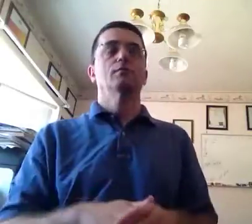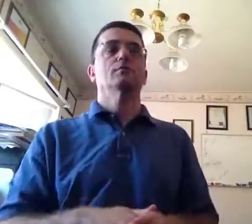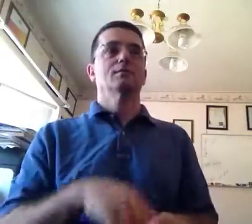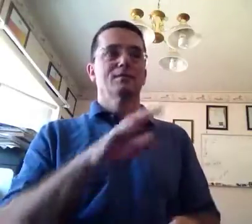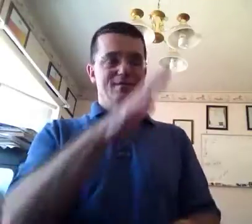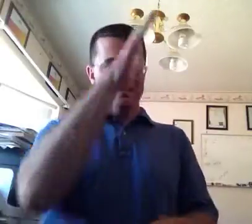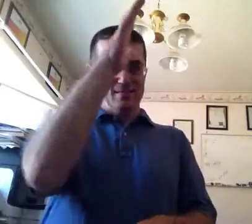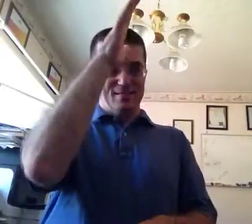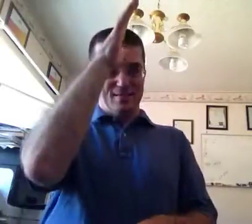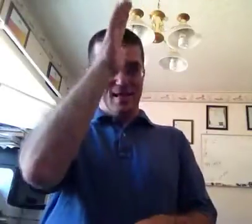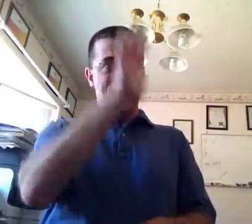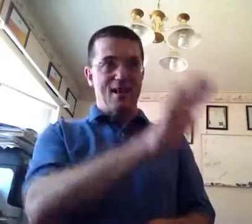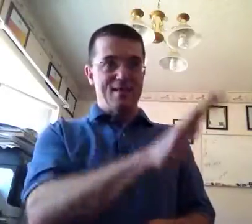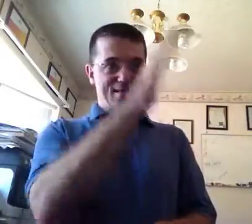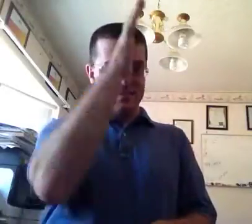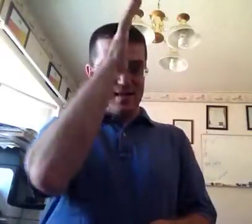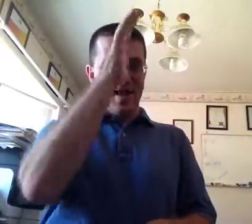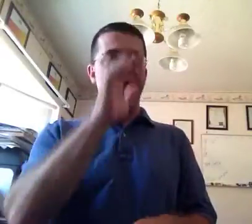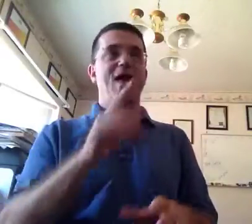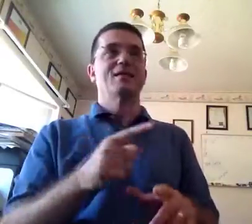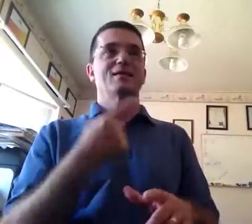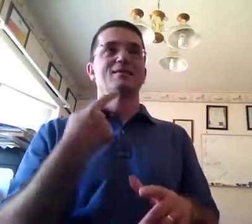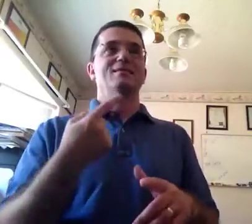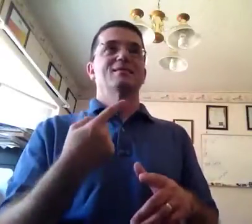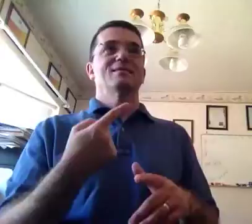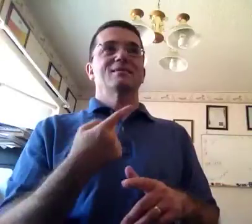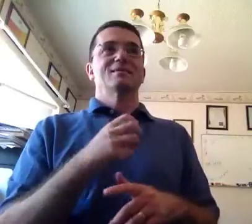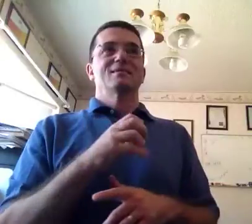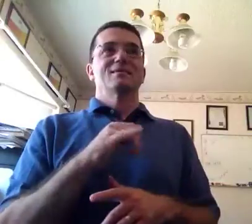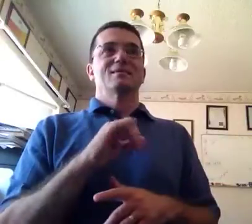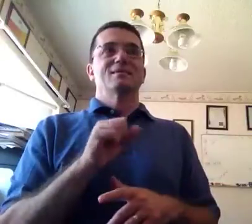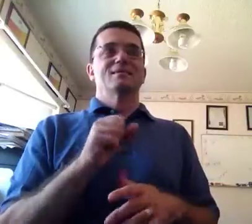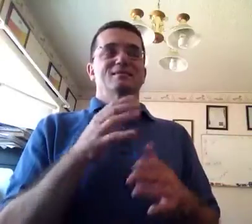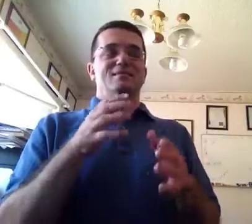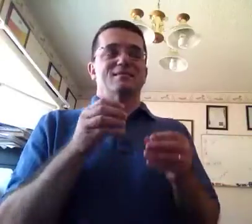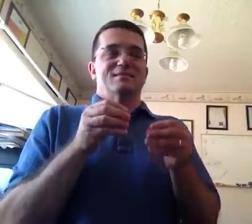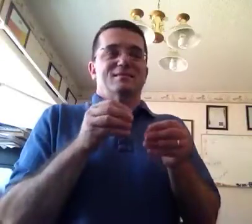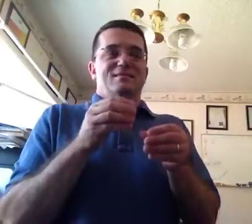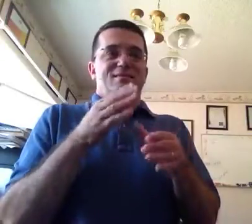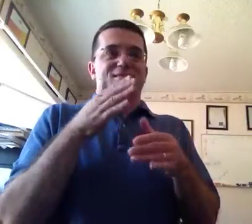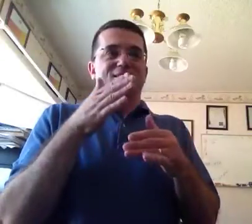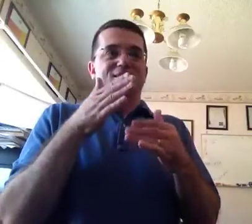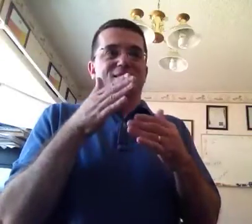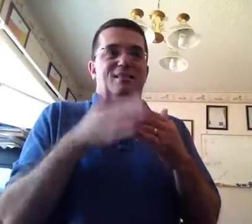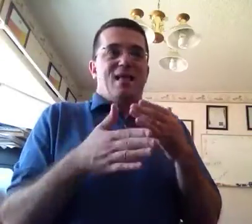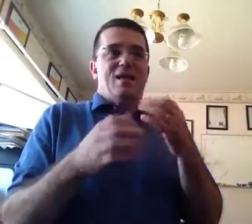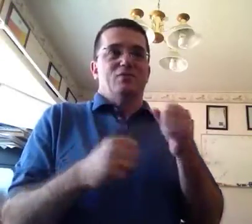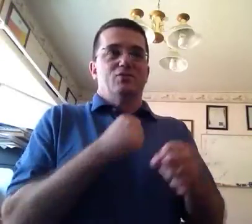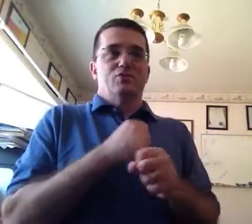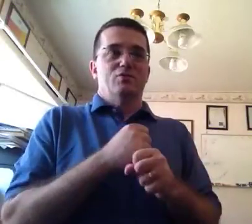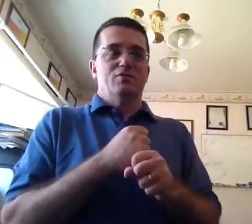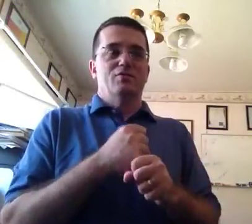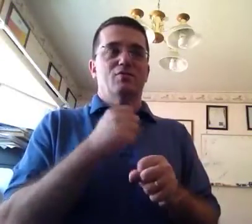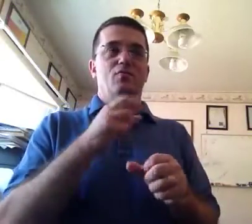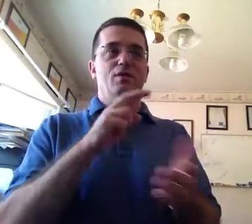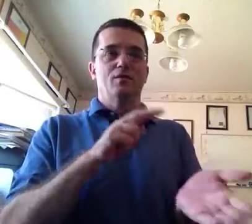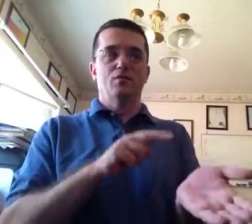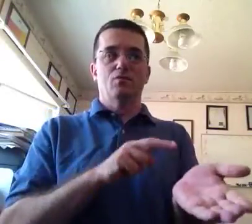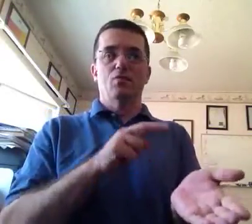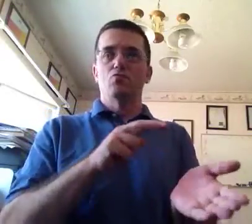90s and is, in this last year, gone into a nursing home. And my